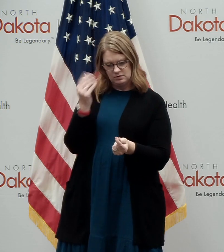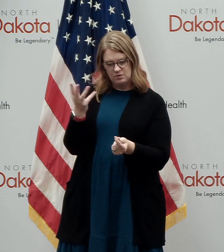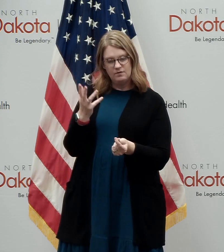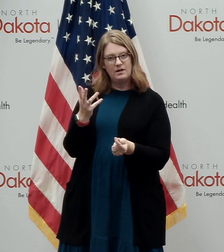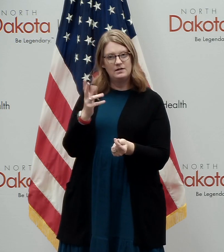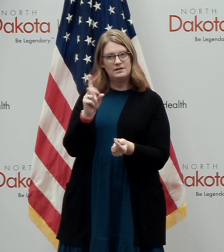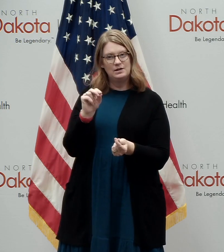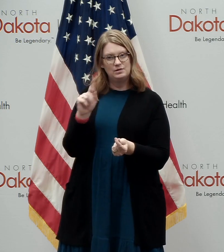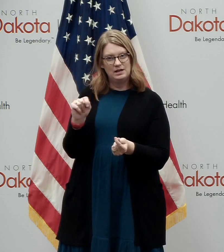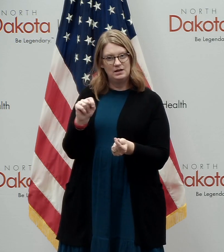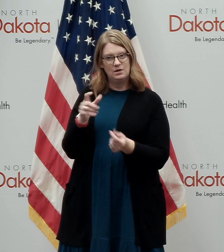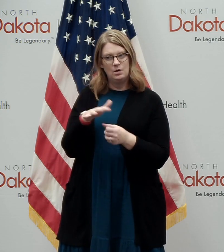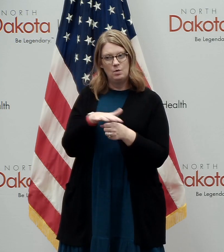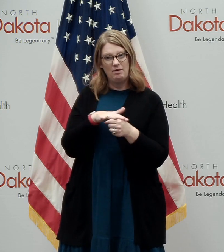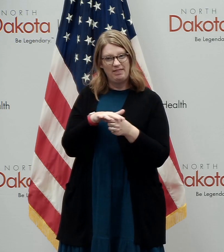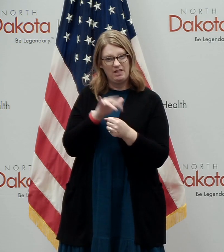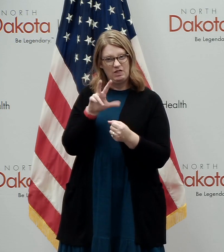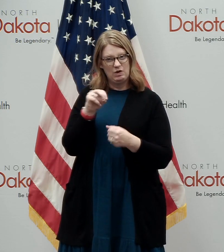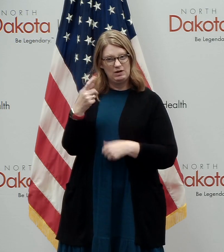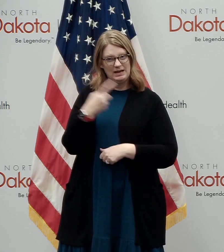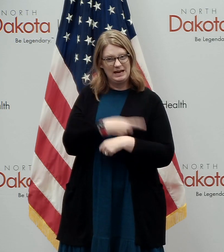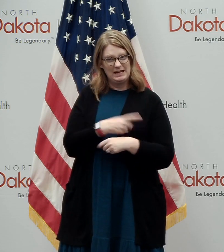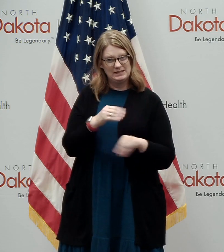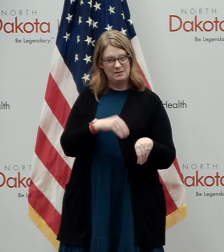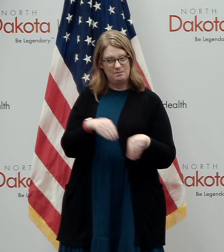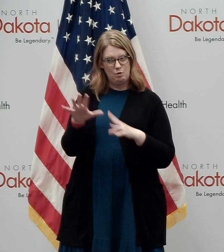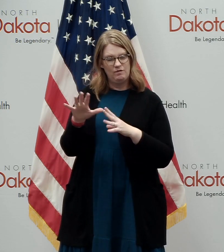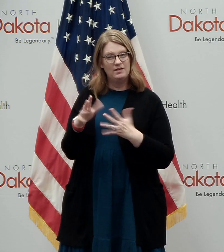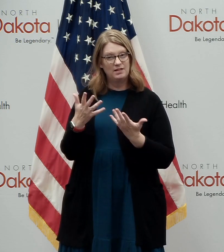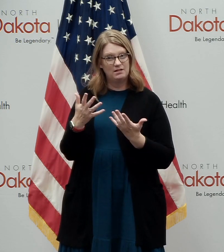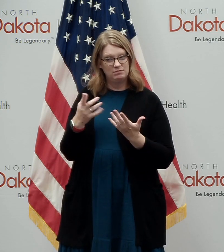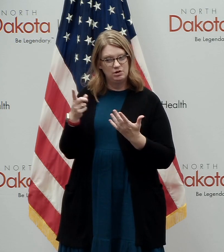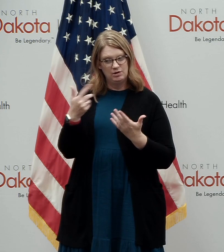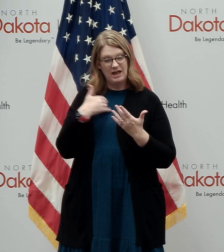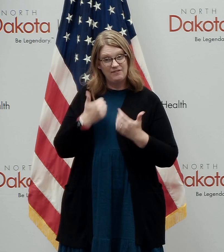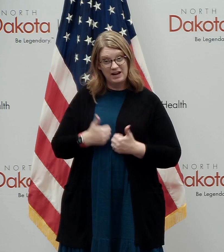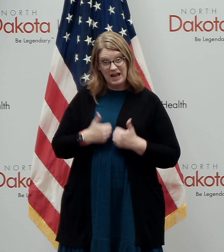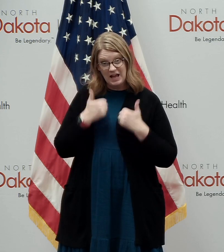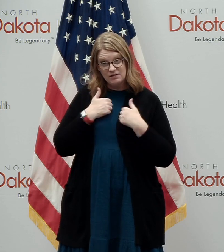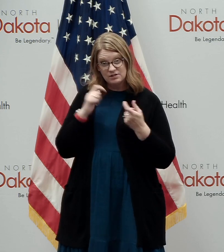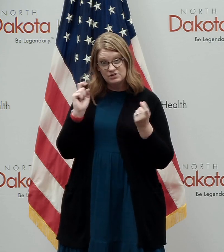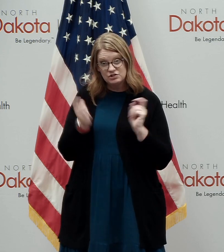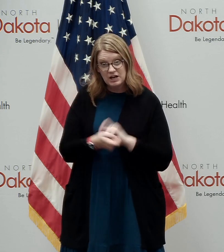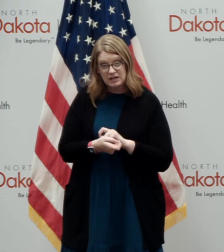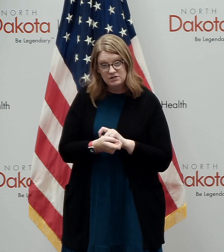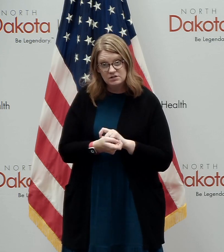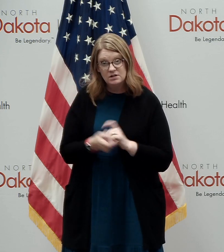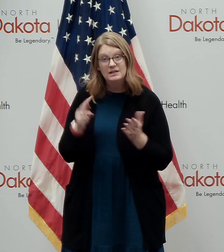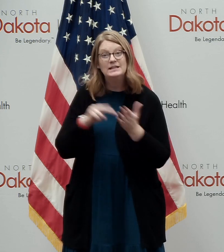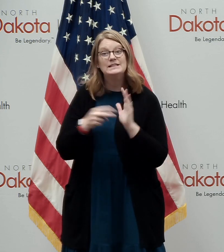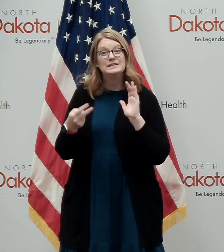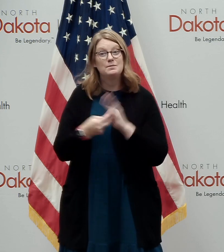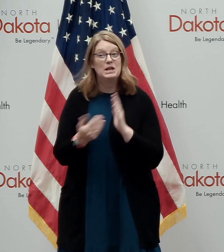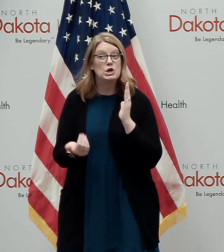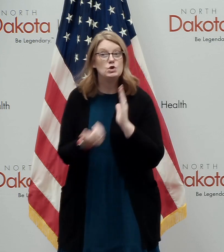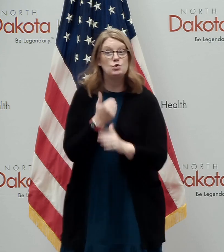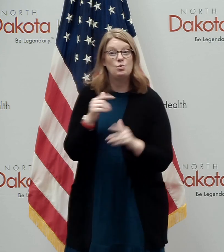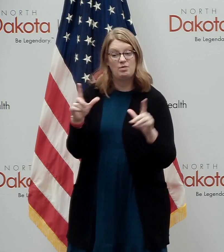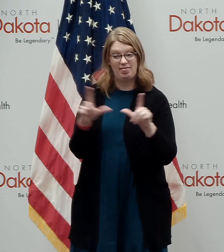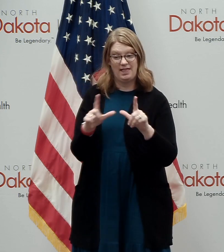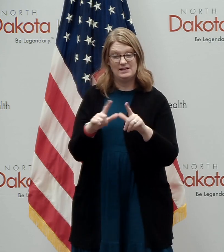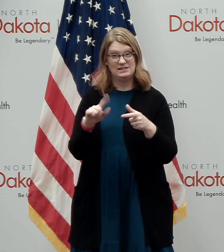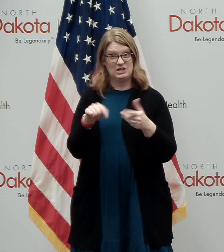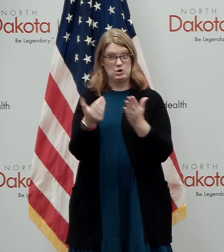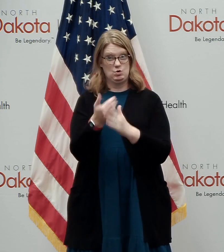within 30 days of moving that you have an address change. It doesn't mean that you have to get a new piece of plastic, but it